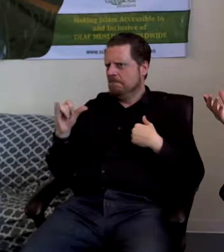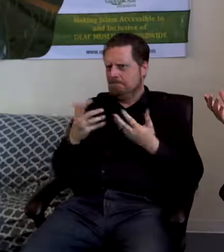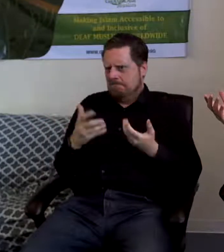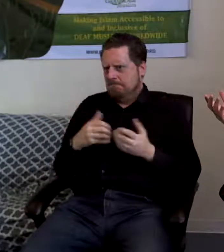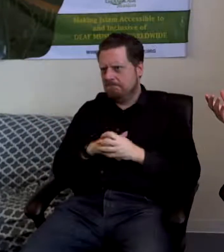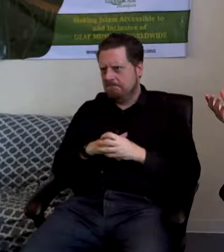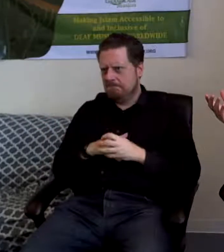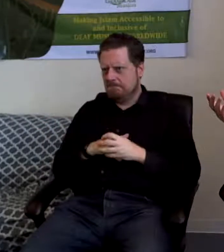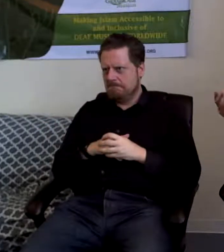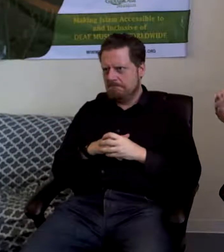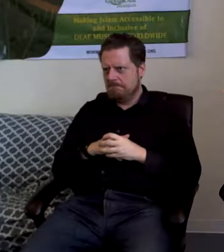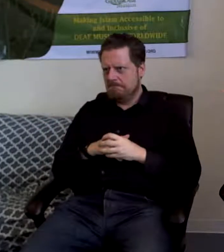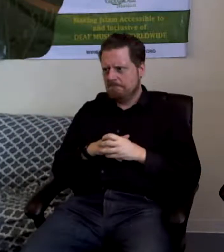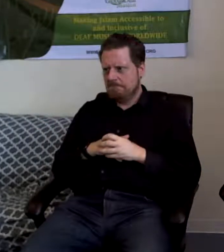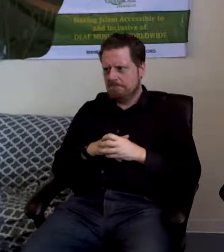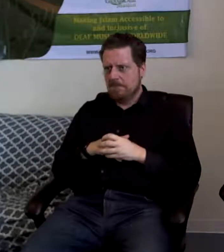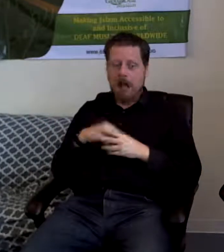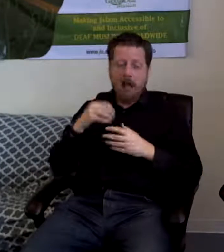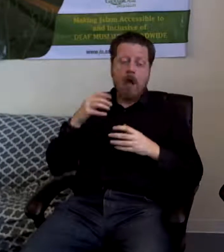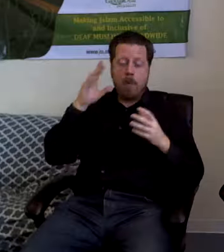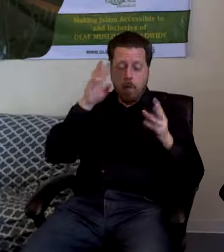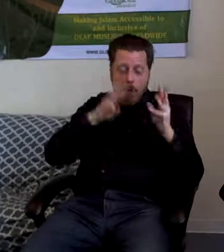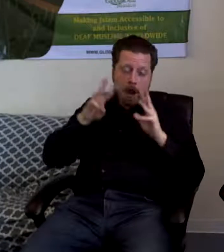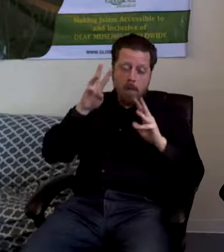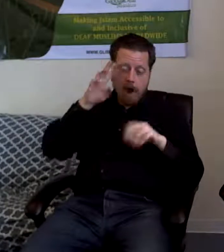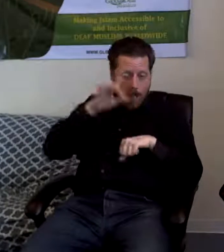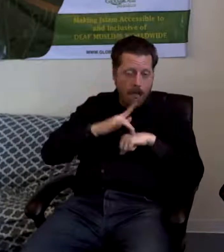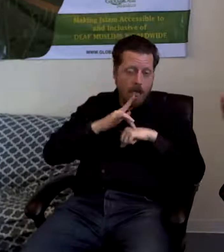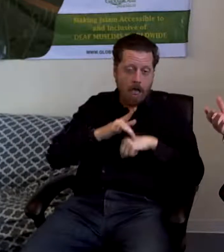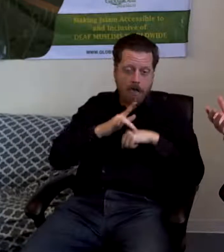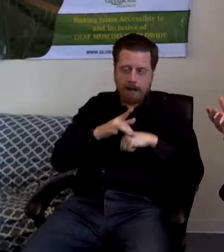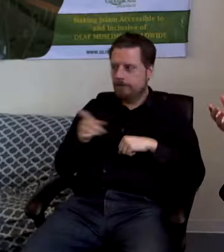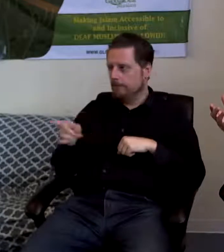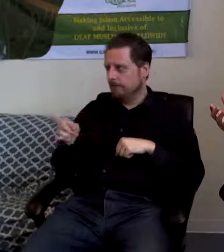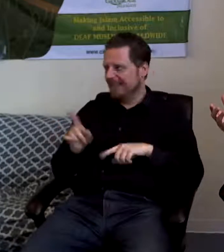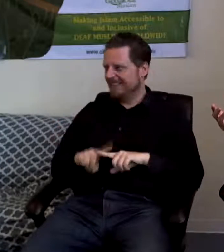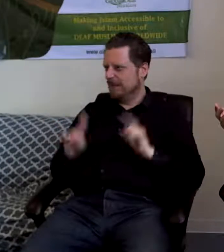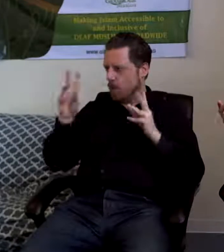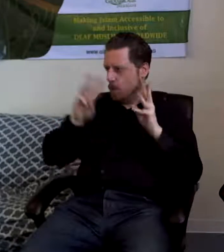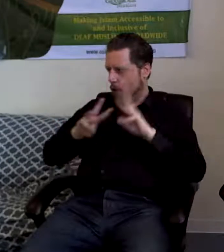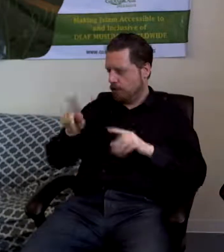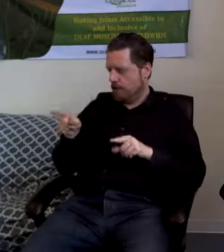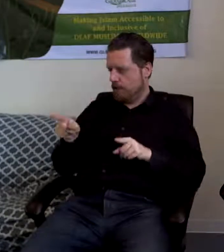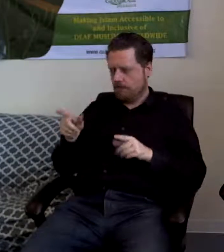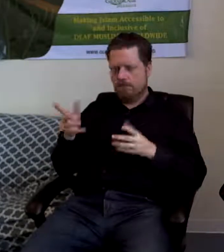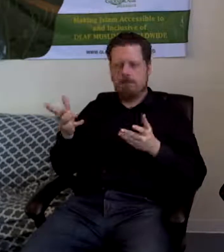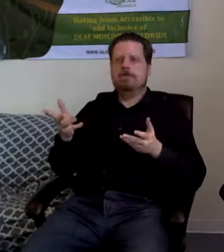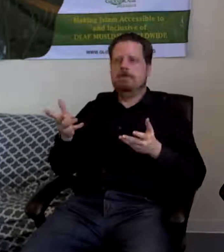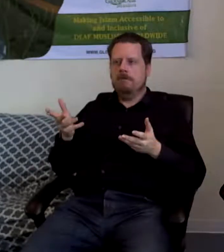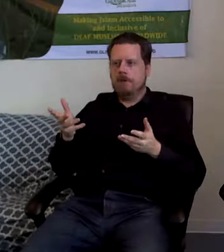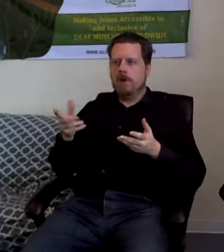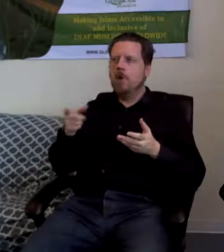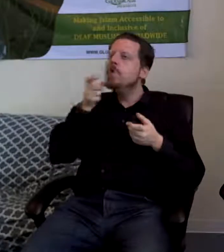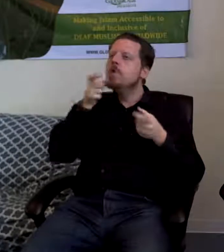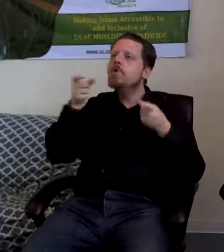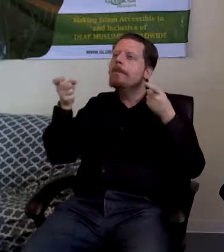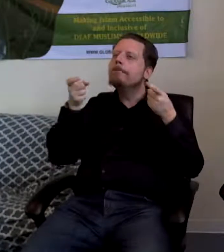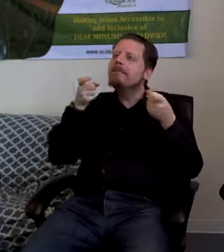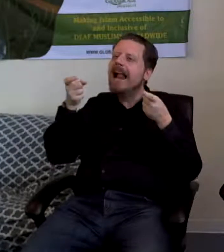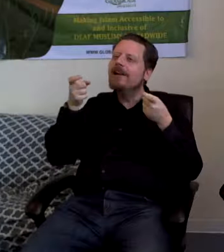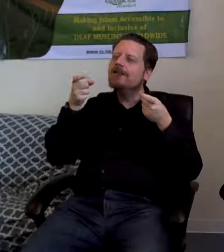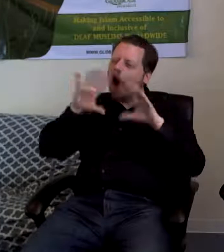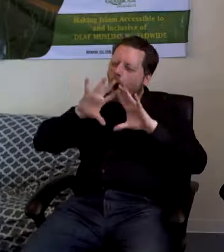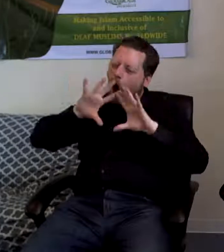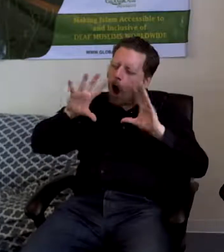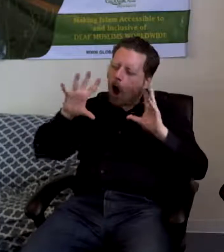problem. You are worried about something, he's worried about something else. Who is managing for all